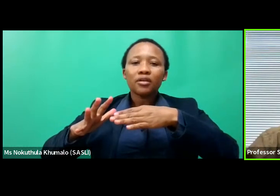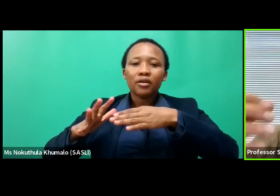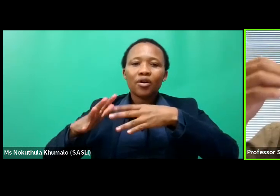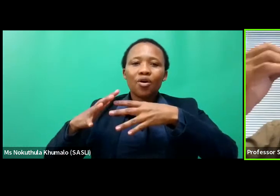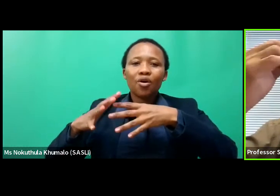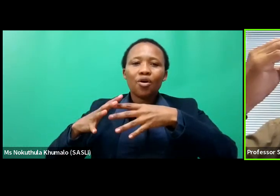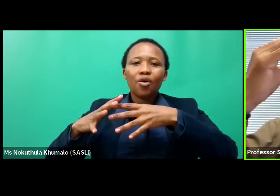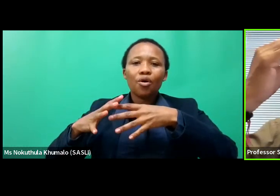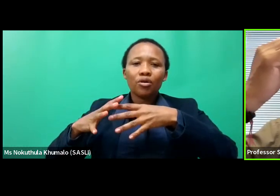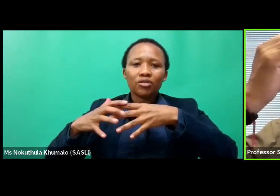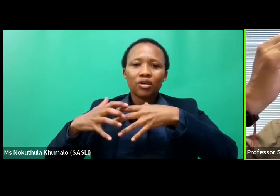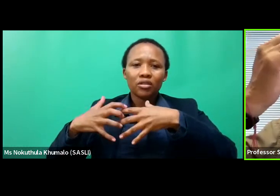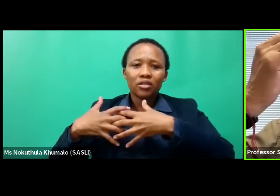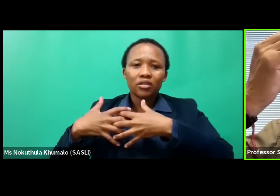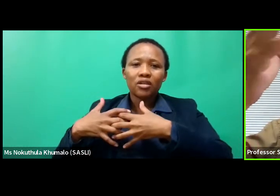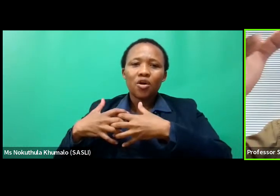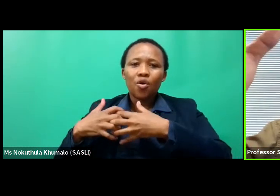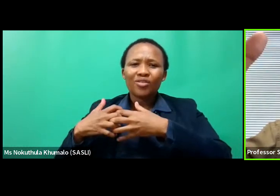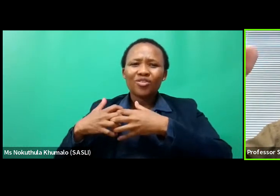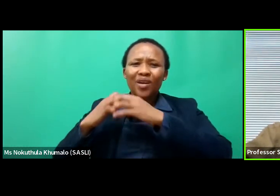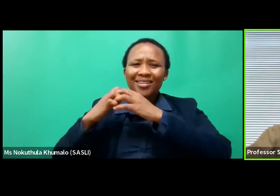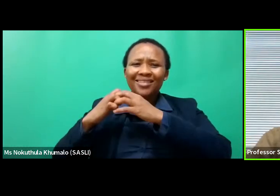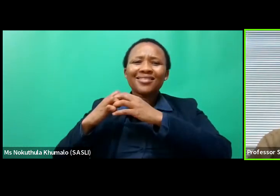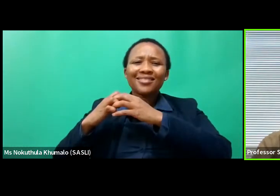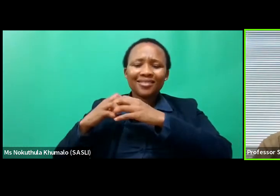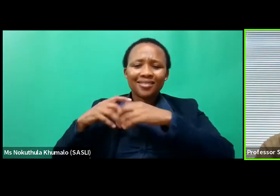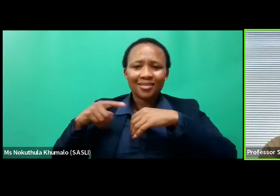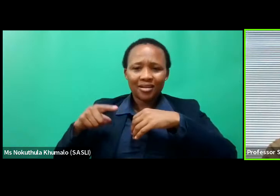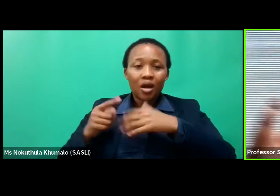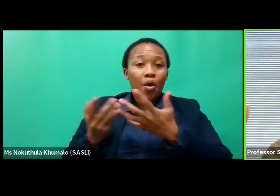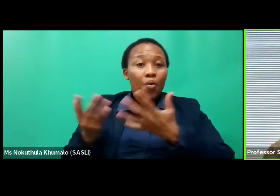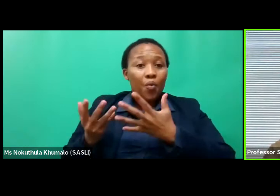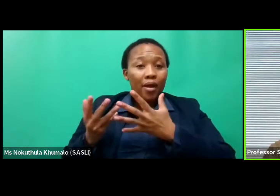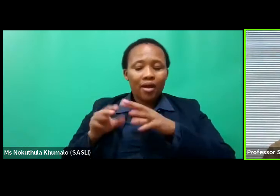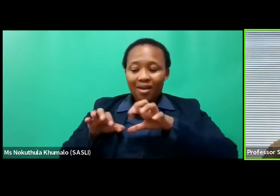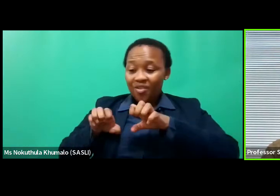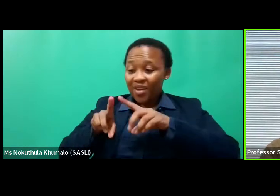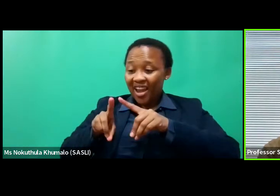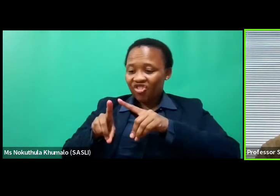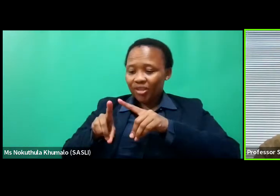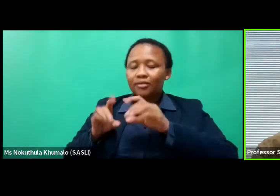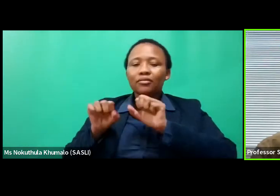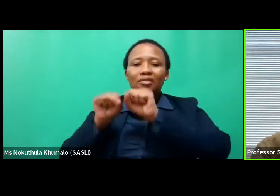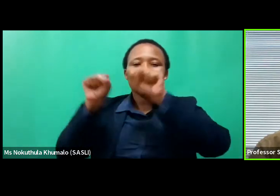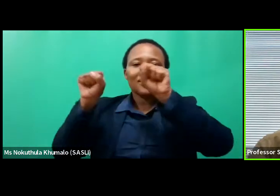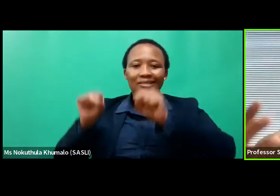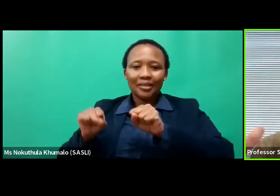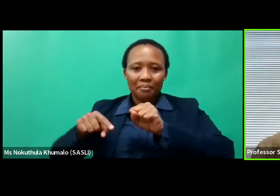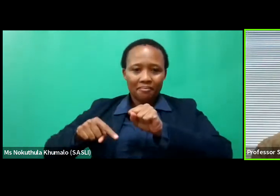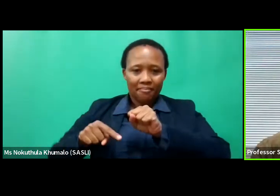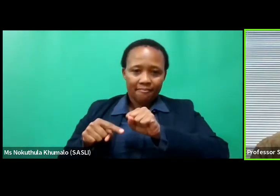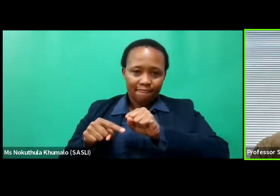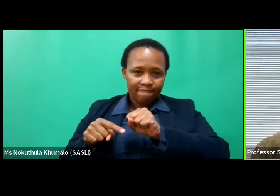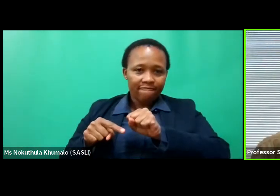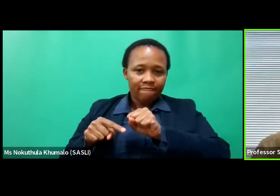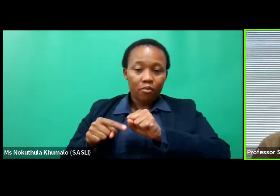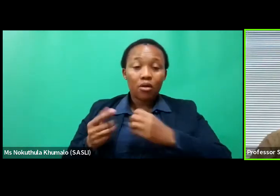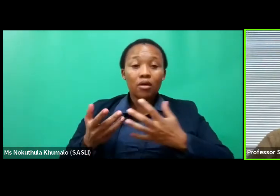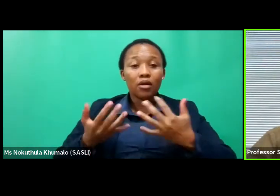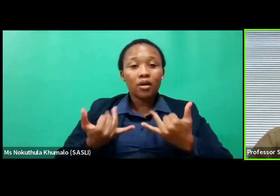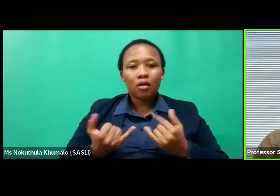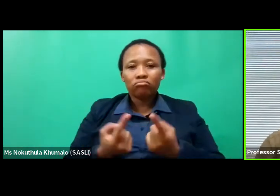organizations, in terms of the education systems at that time. And so you had